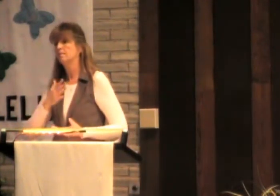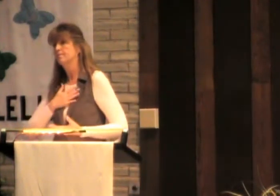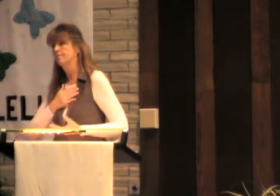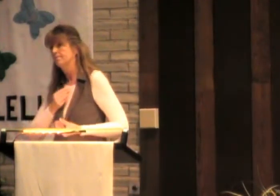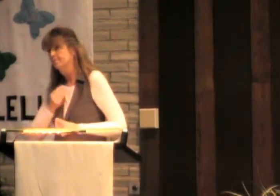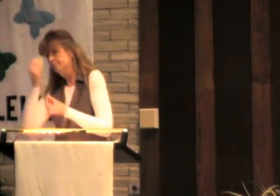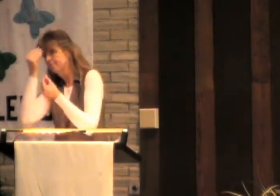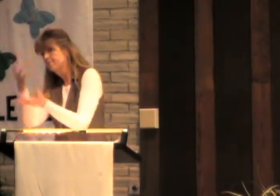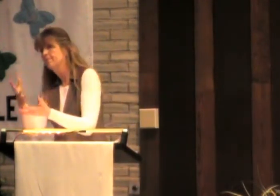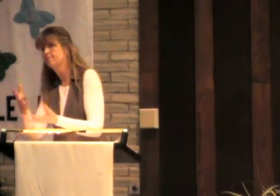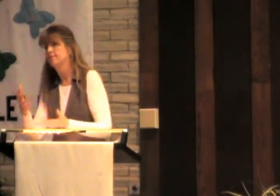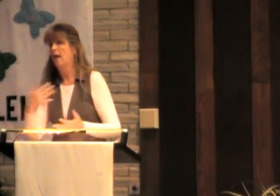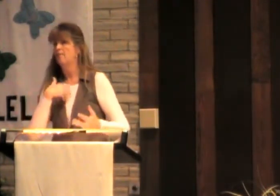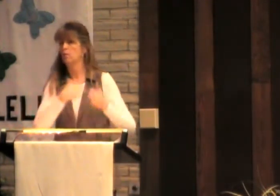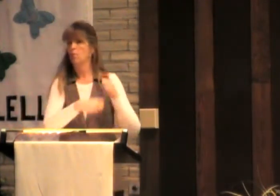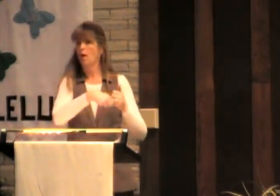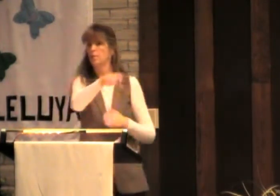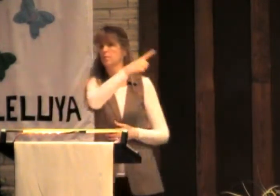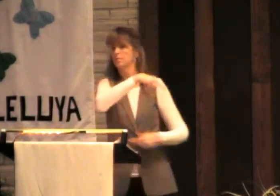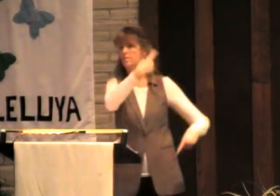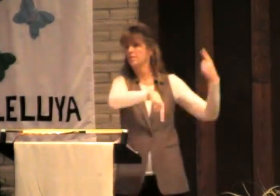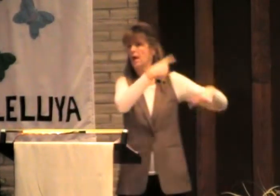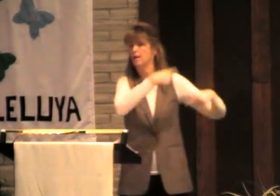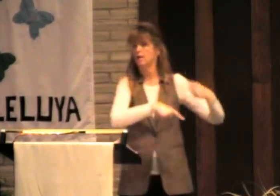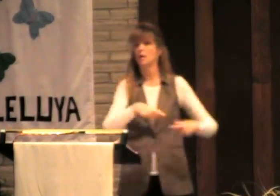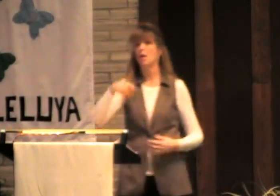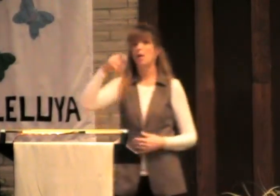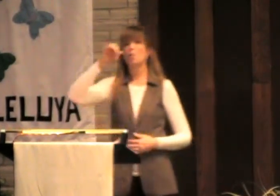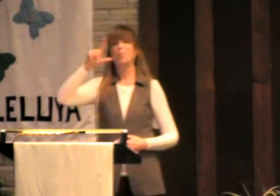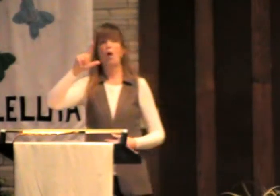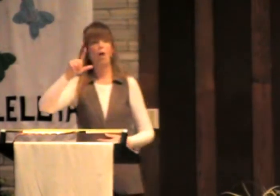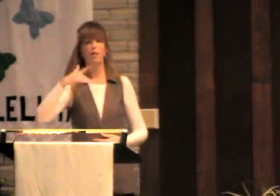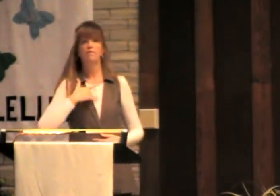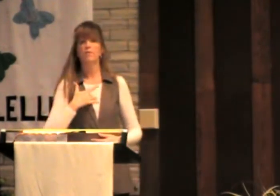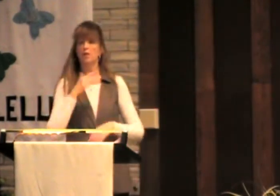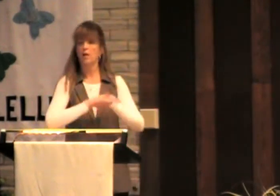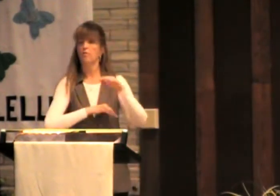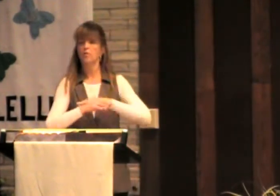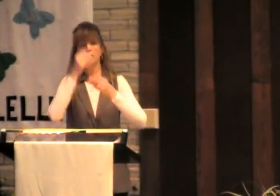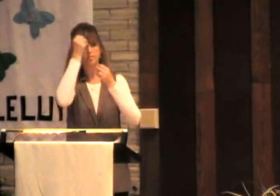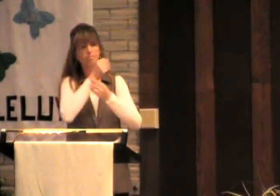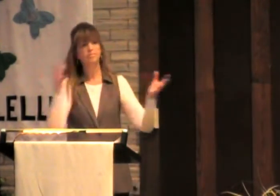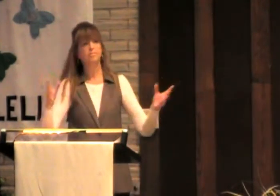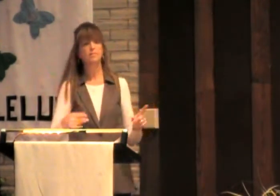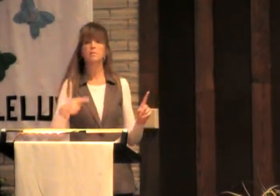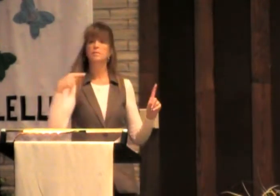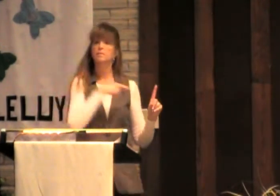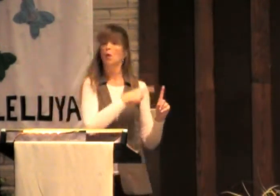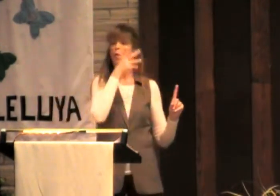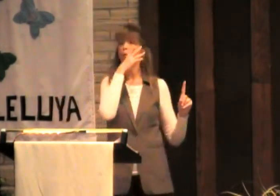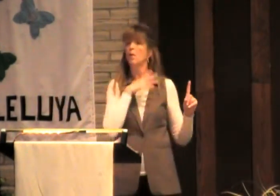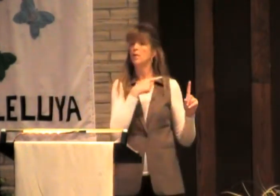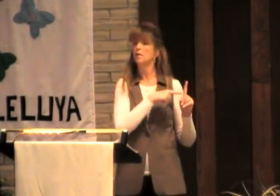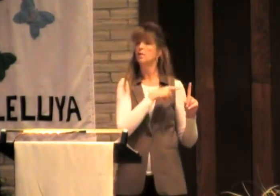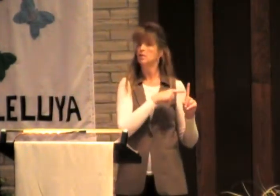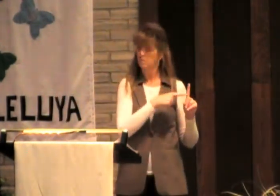She came straight to Paul, and she let him know that she was having problems. There was quarreling that was happening. And Paul felt comfortable